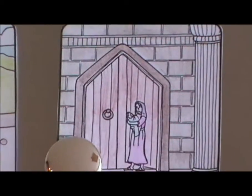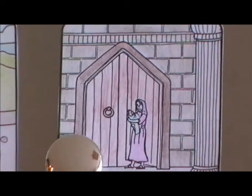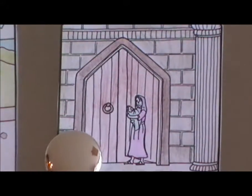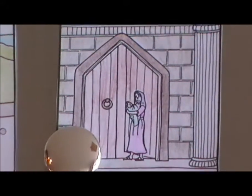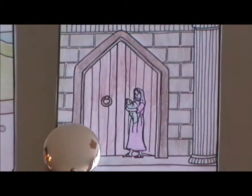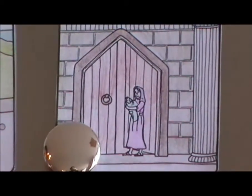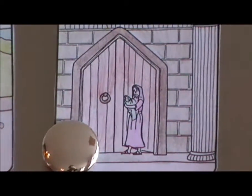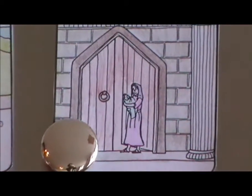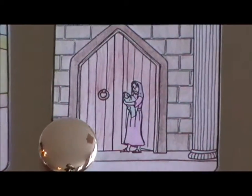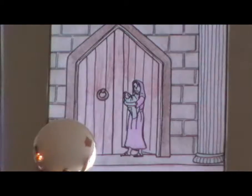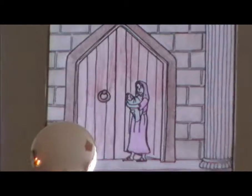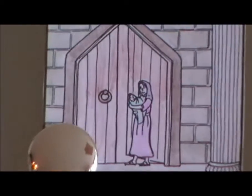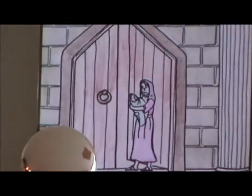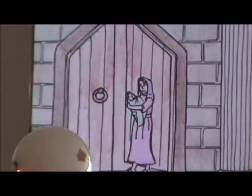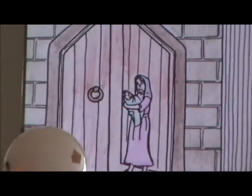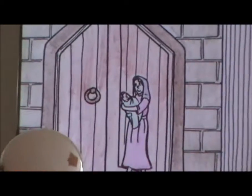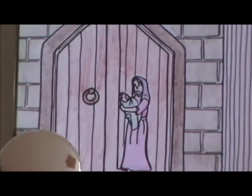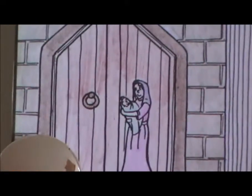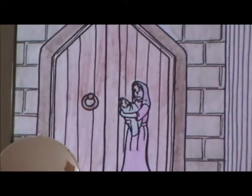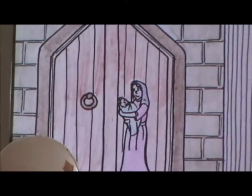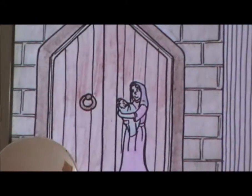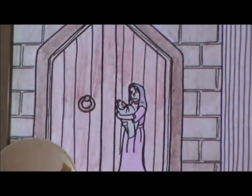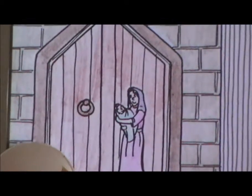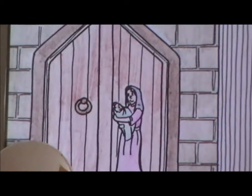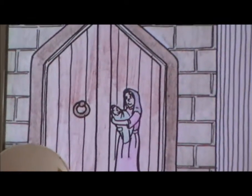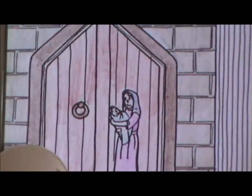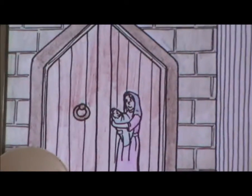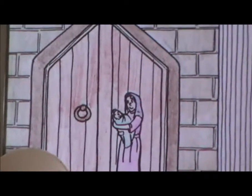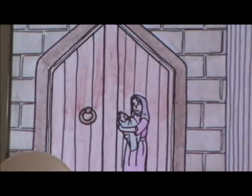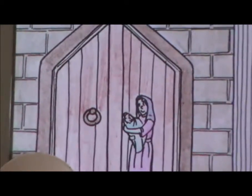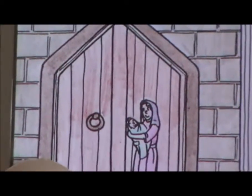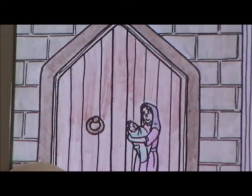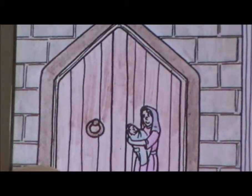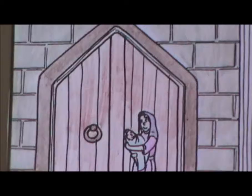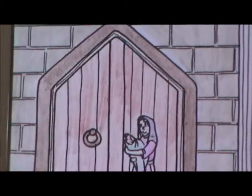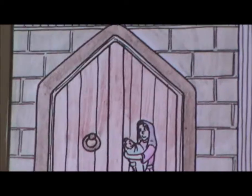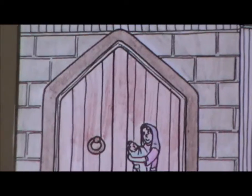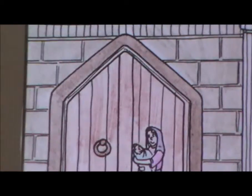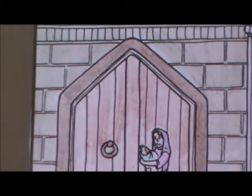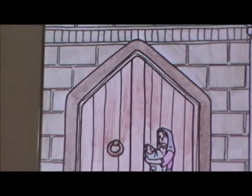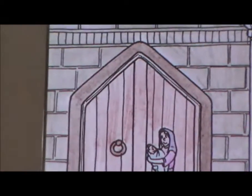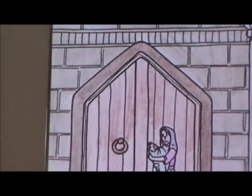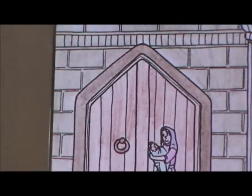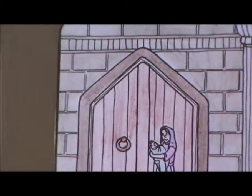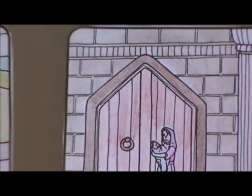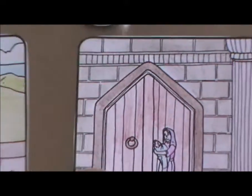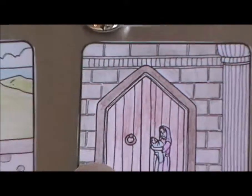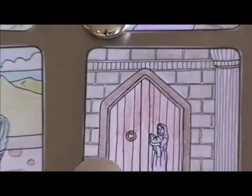she gave Samuel to God. And she went to visit Samuel every